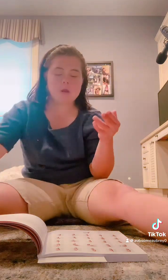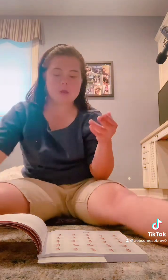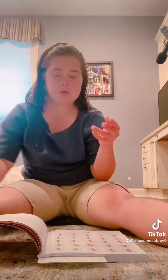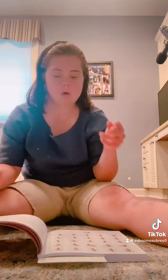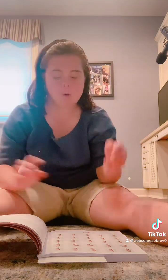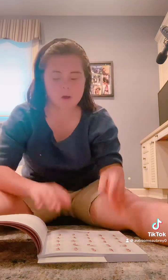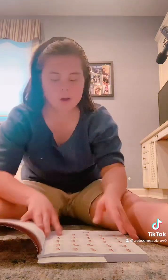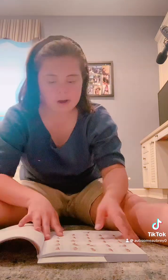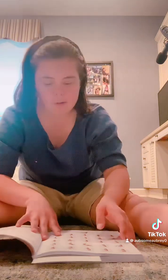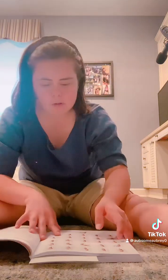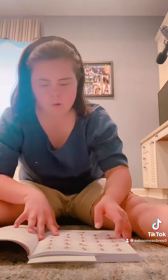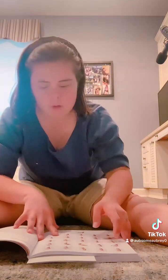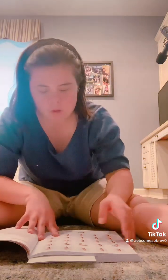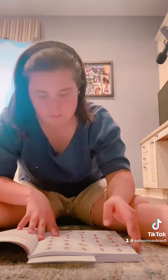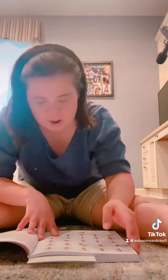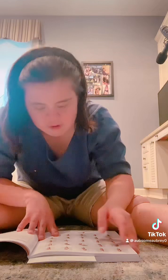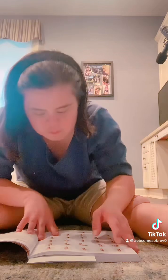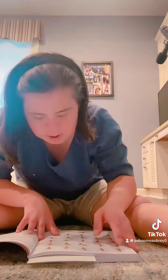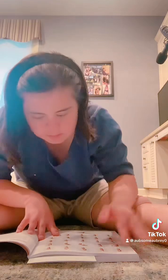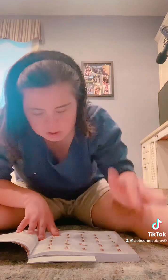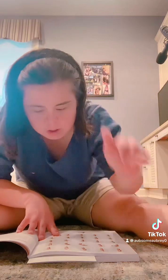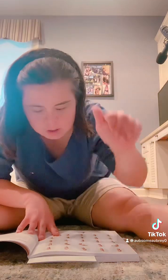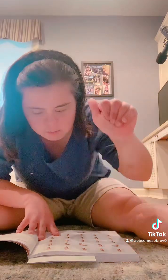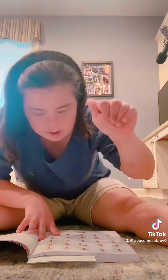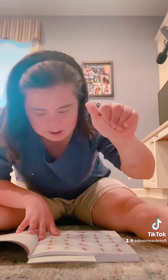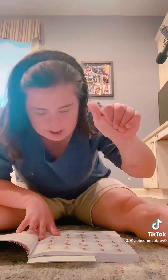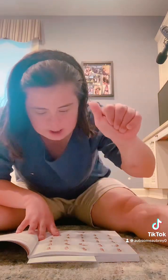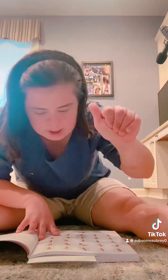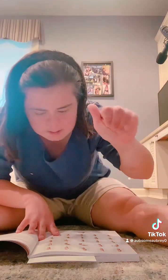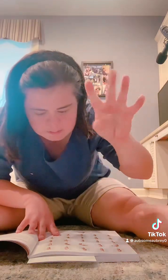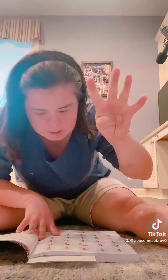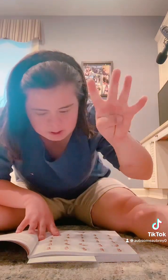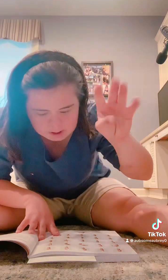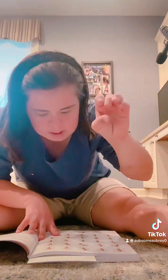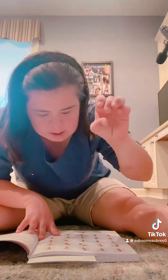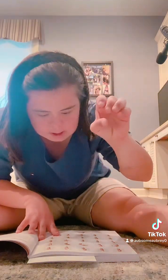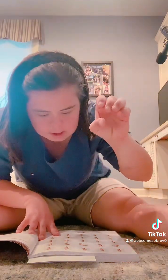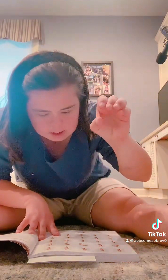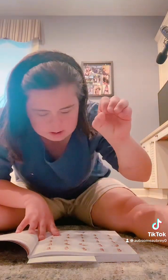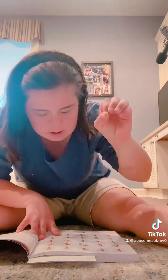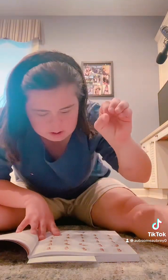So I want to quickly do my alphabet. So we got A, B, C,